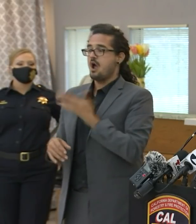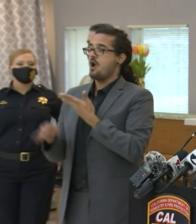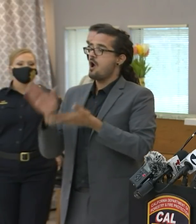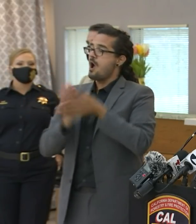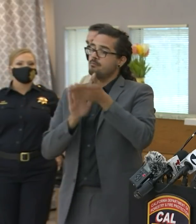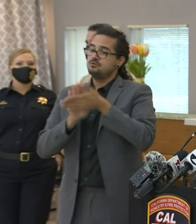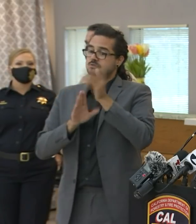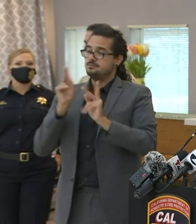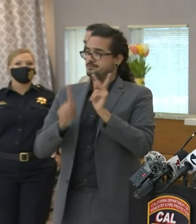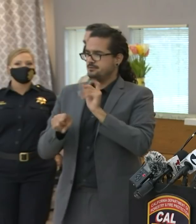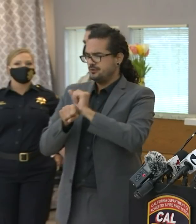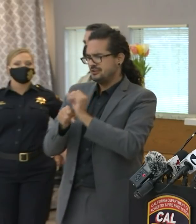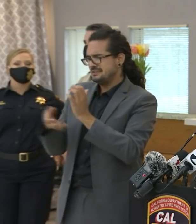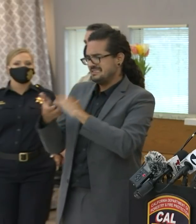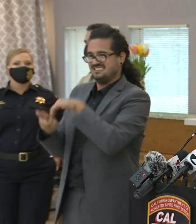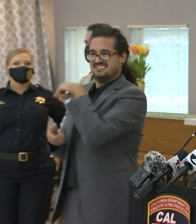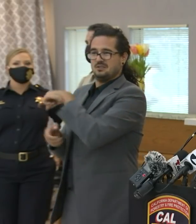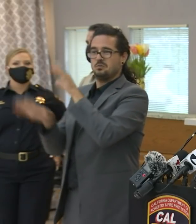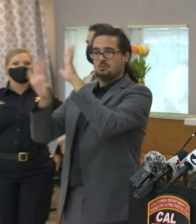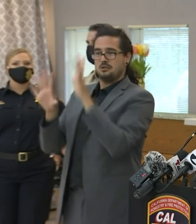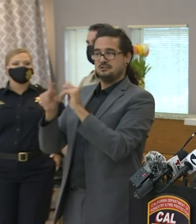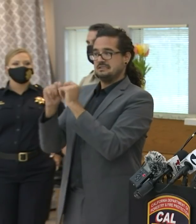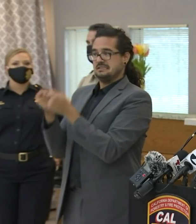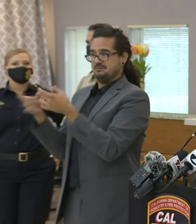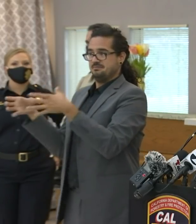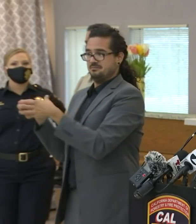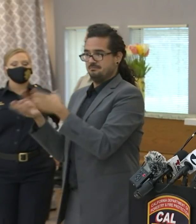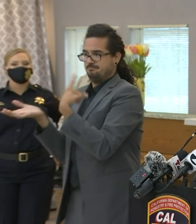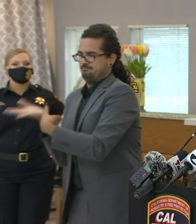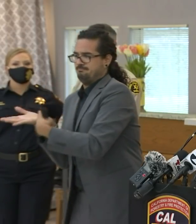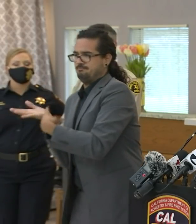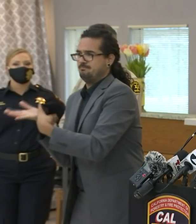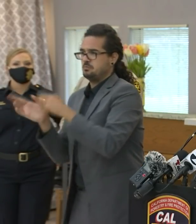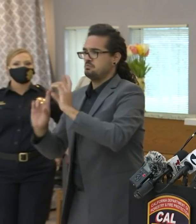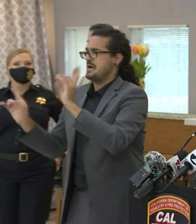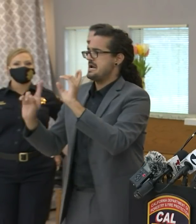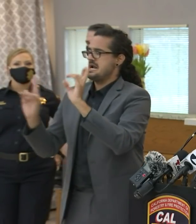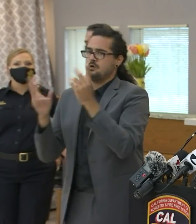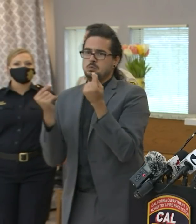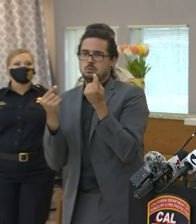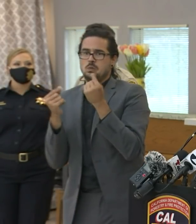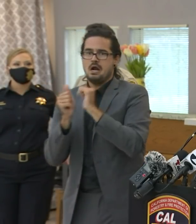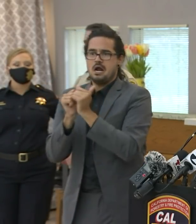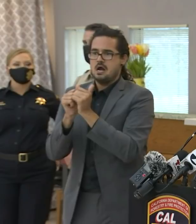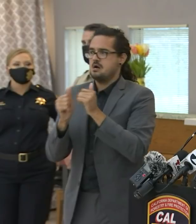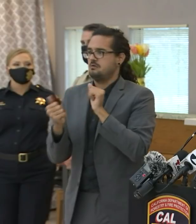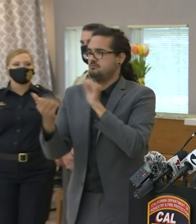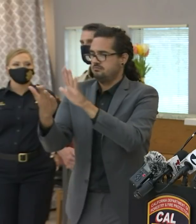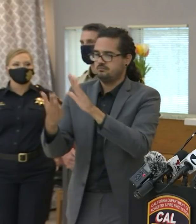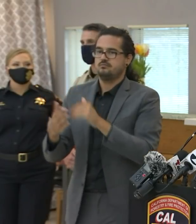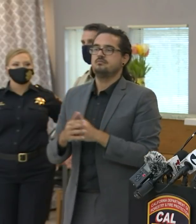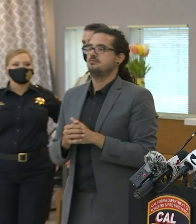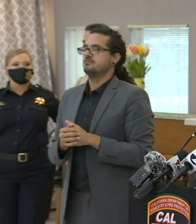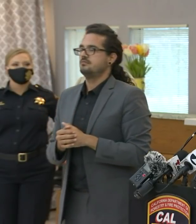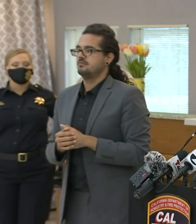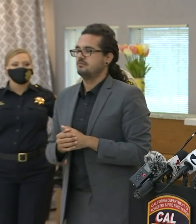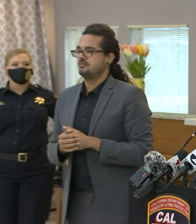prepare and then deploy our resources accordingly. Do you have an early damage estimate for the structures that are